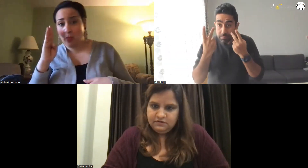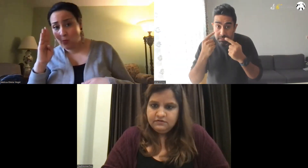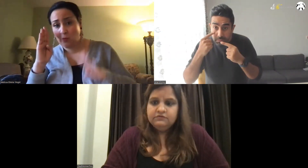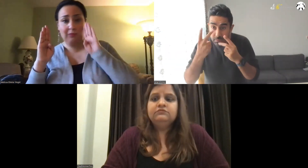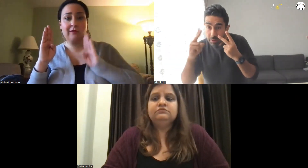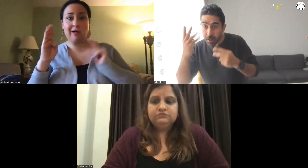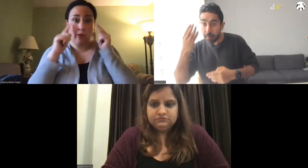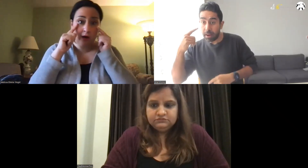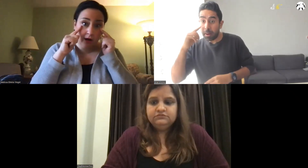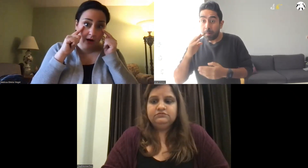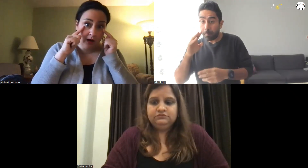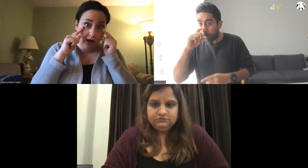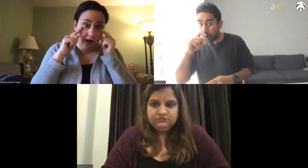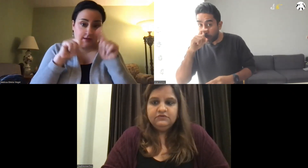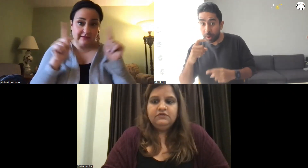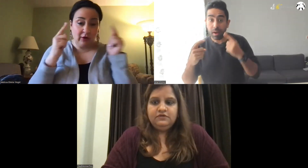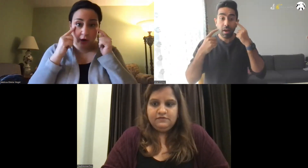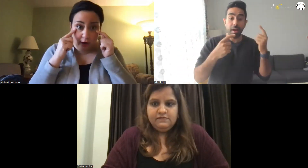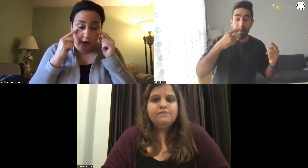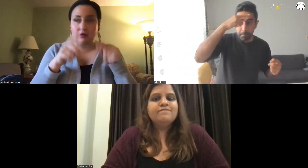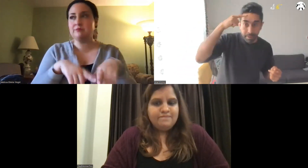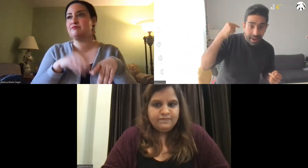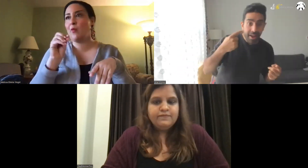size, irrespective of the color of your eyes,